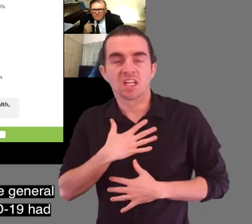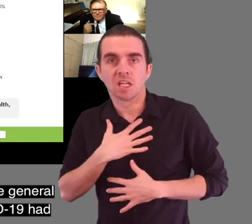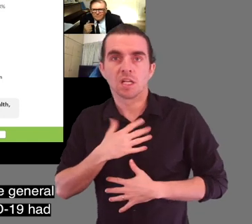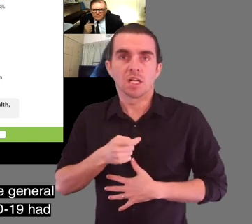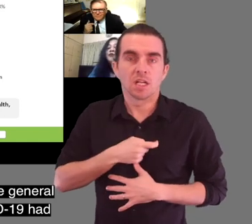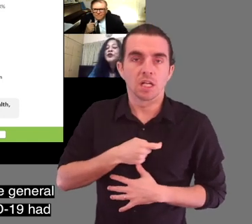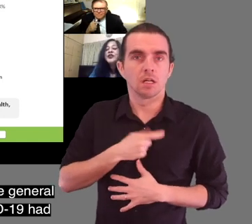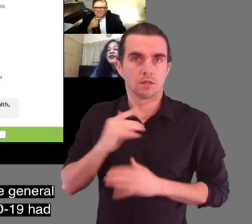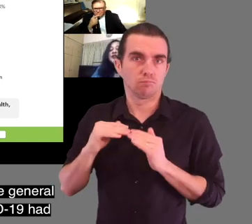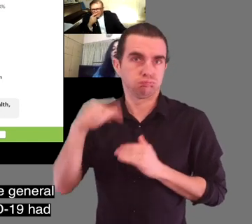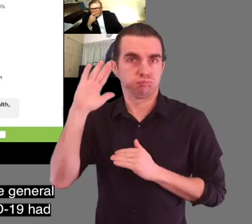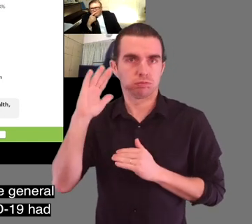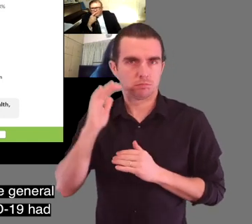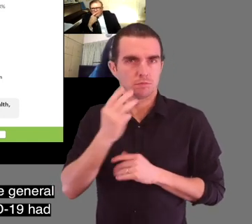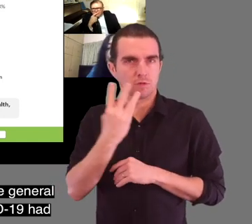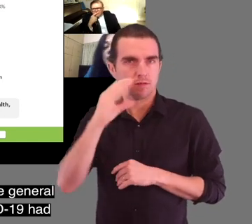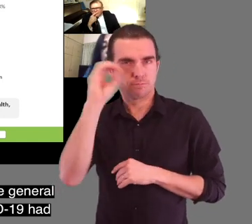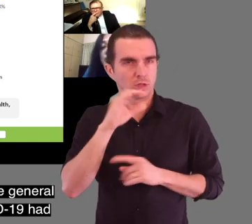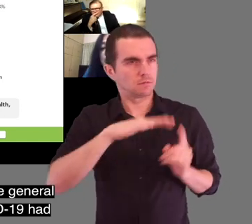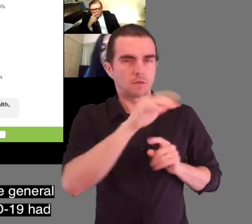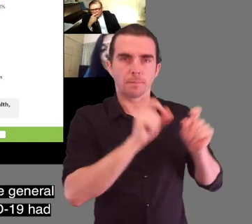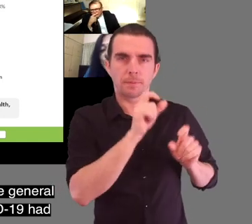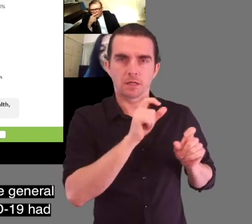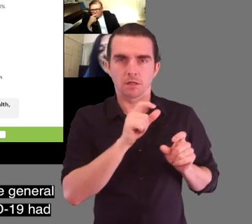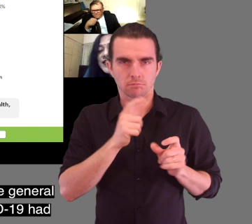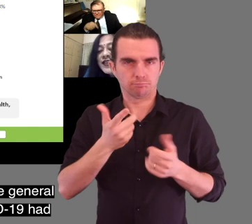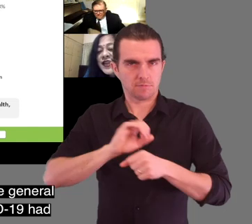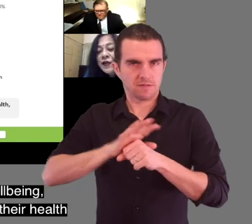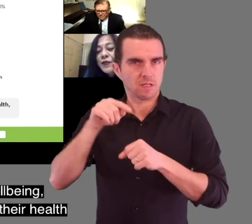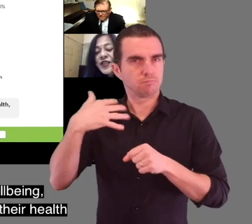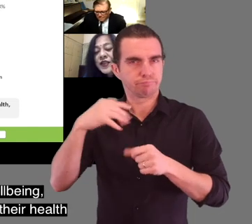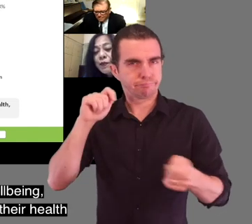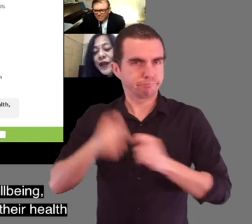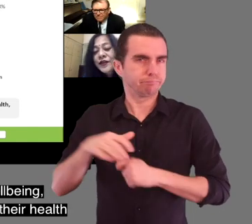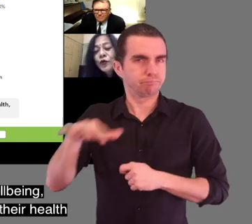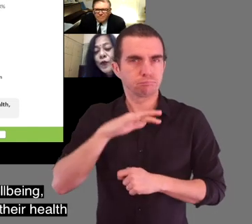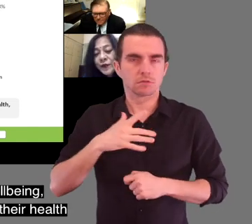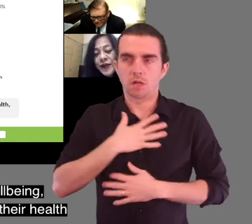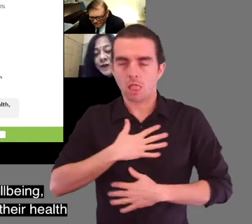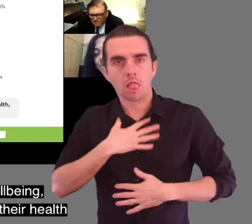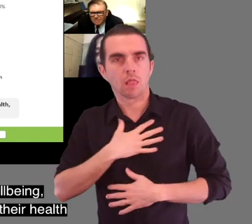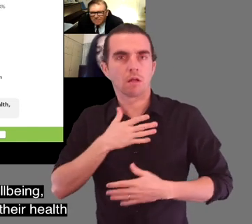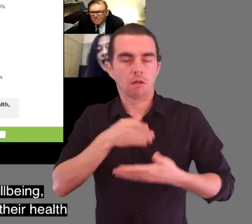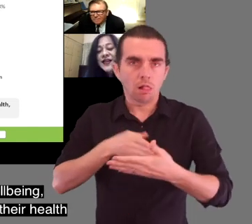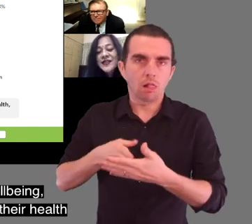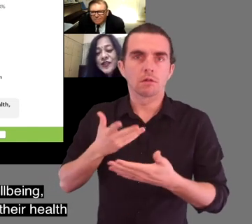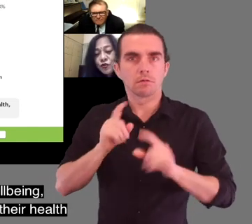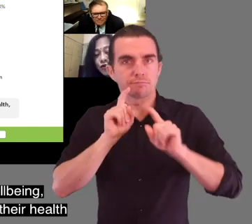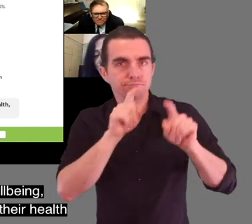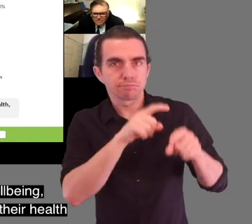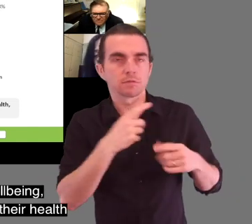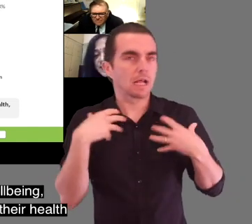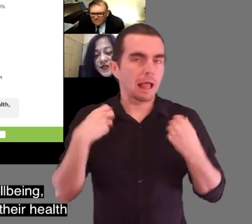to 35% in the general population. And COVID-19 had a major impact on well-being, access